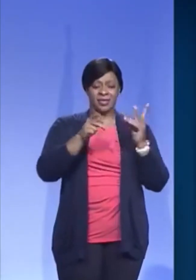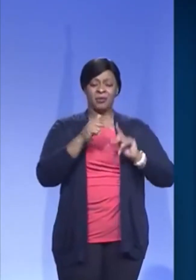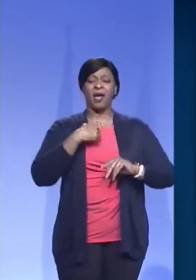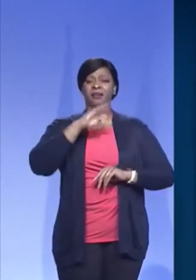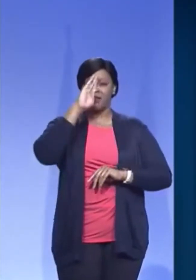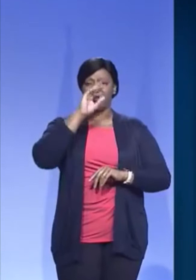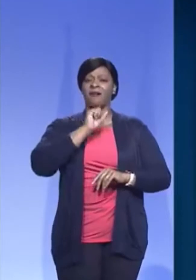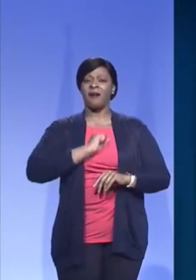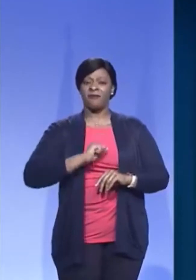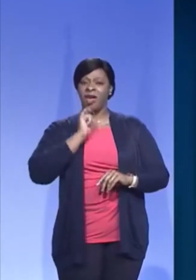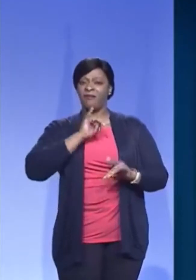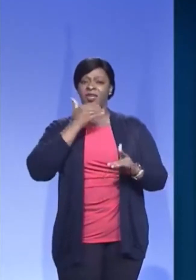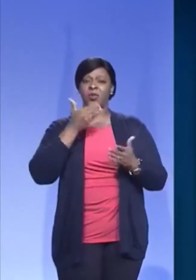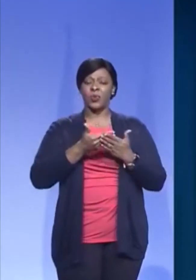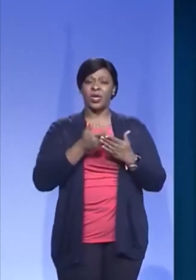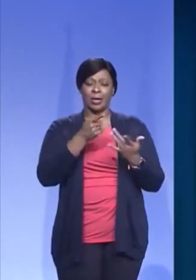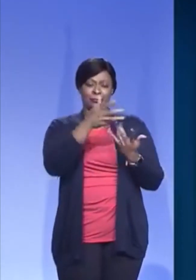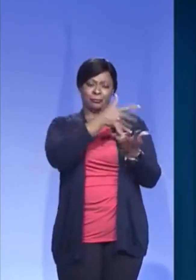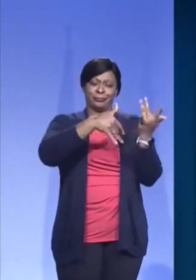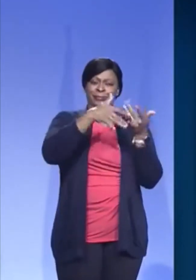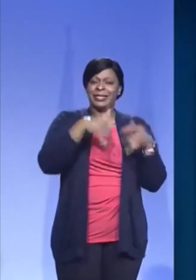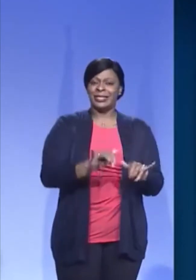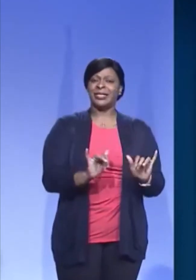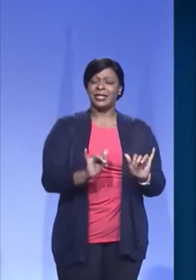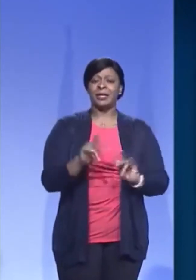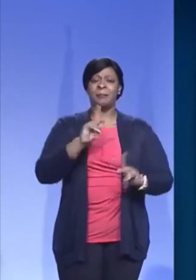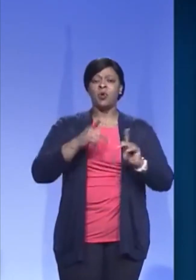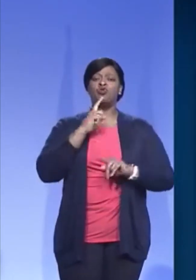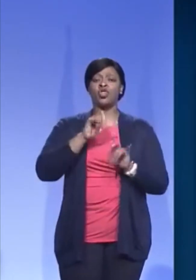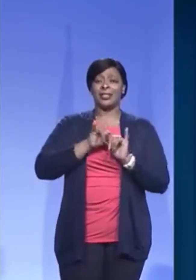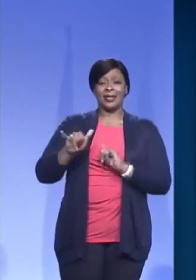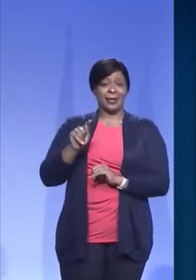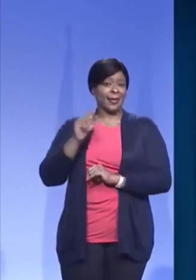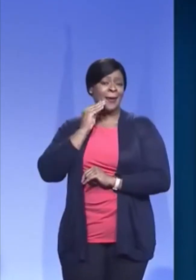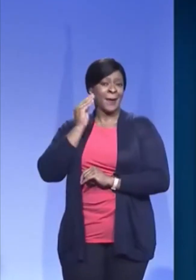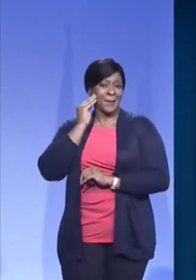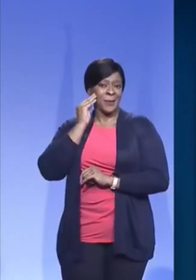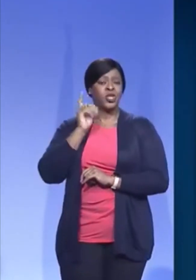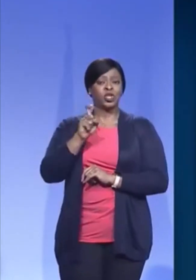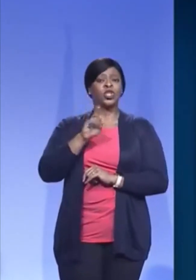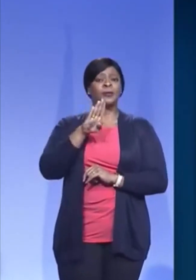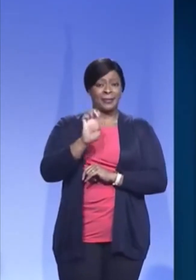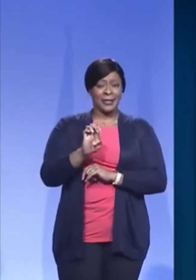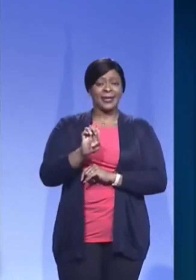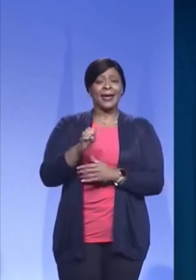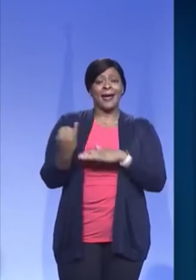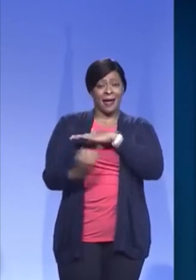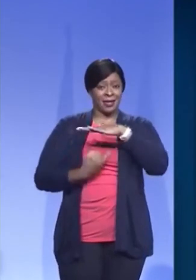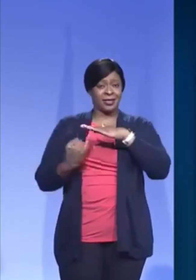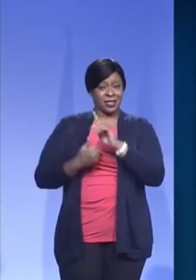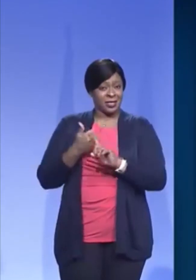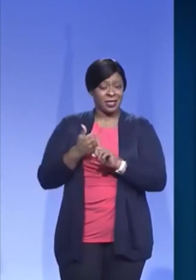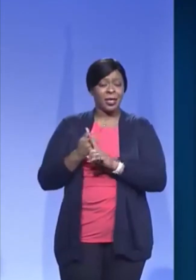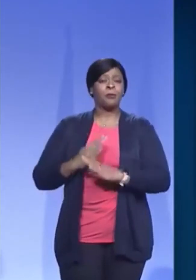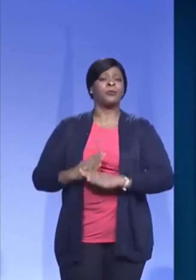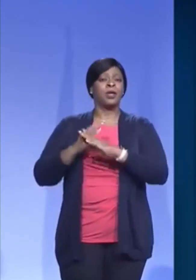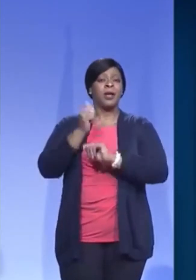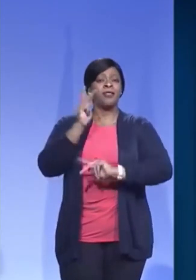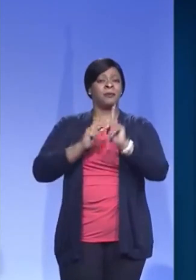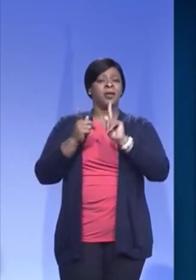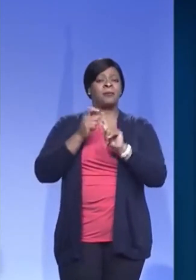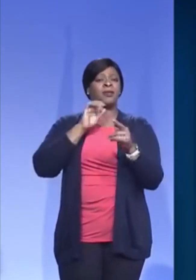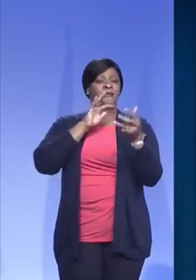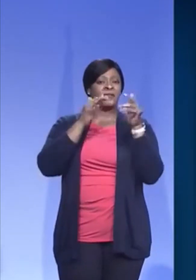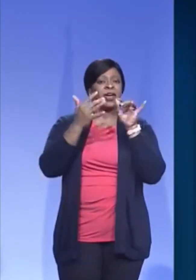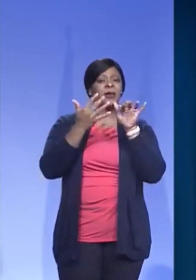individuals. So people who should be staying home should be isolating and protecting others from